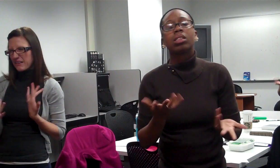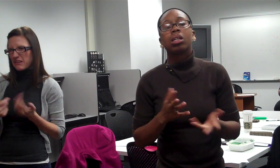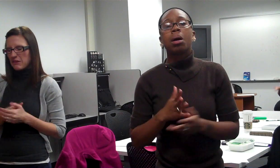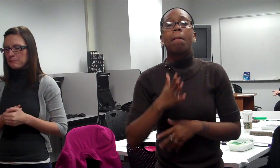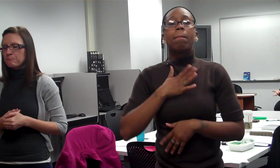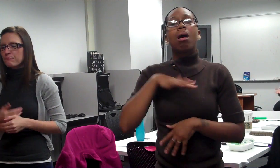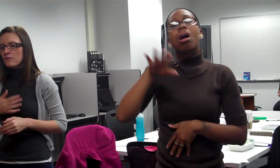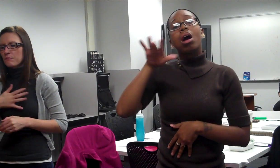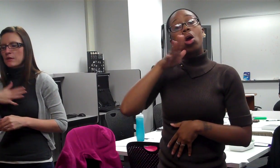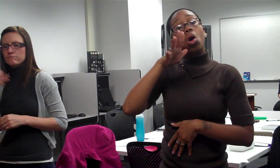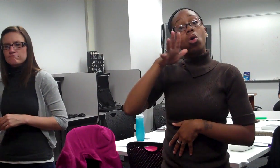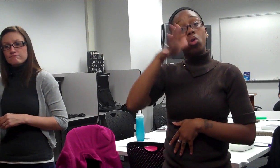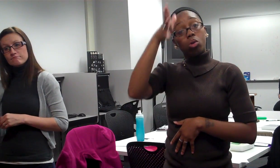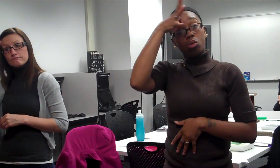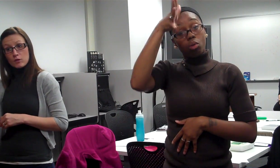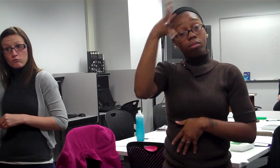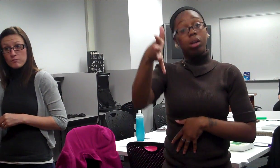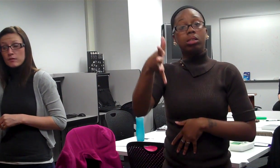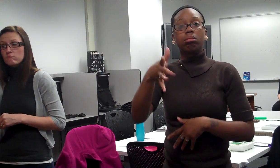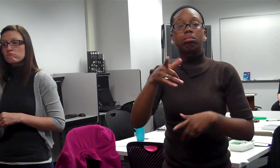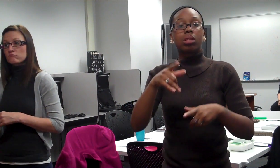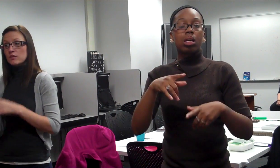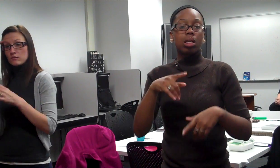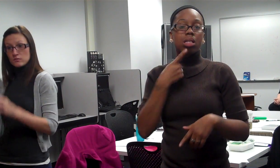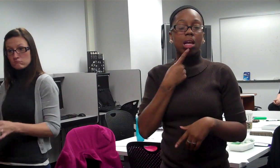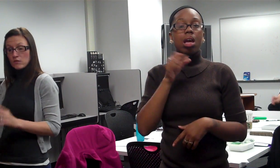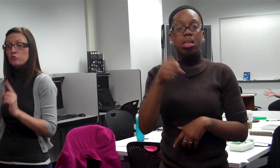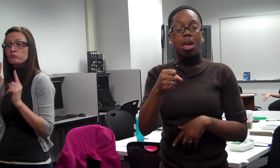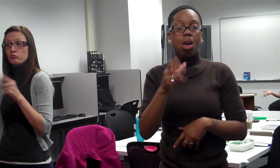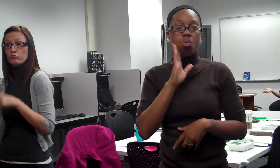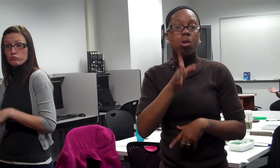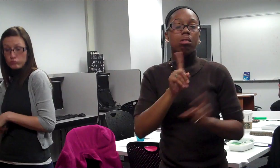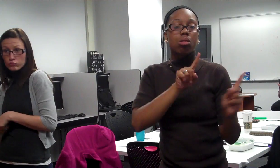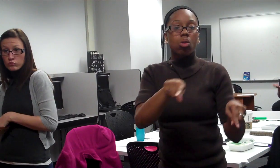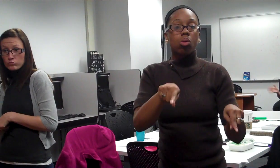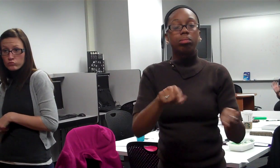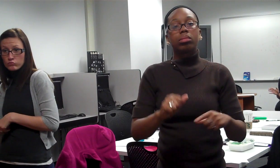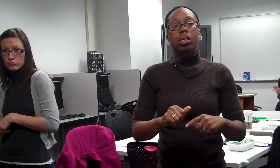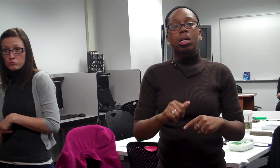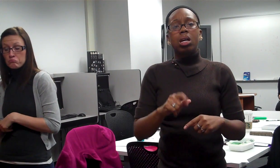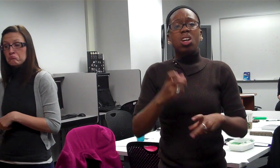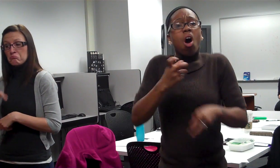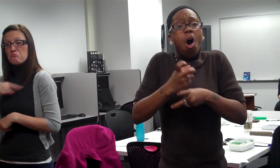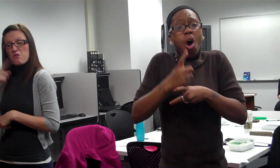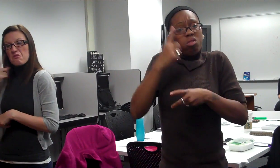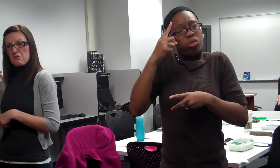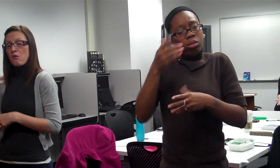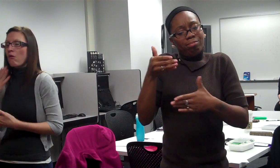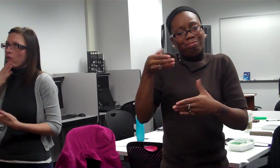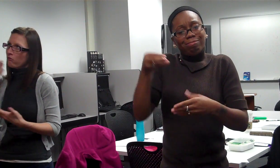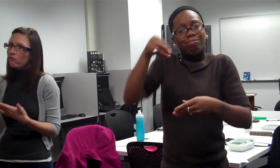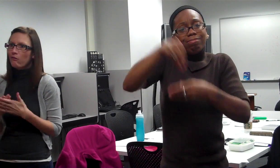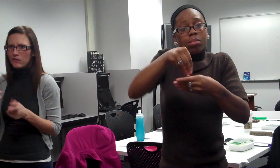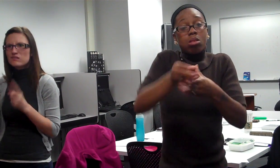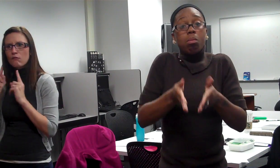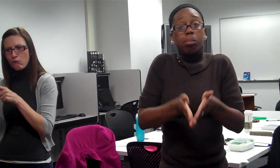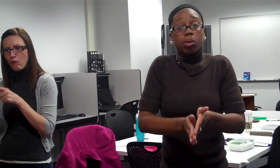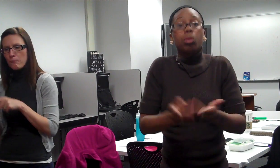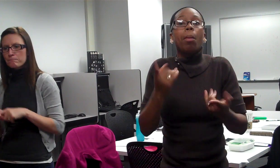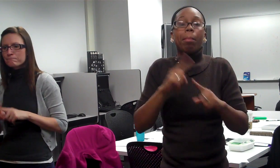this one time, because he has a hard time getting to the boat. So we're all excited, oh good, he's going to go fishing, whatever. Unfortunately, he didn't catch